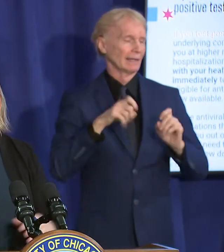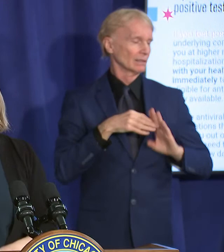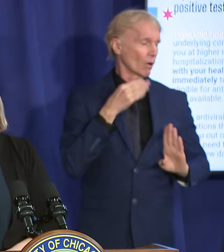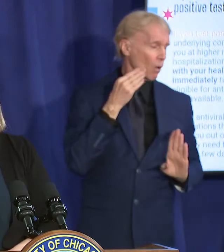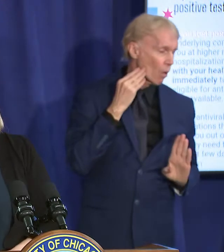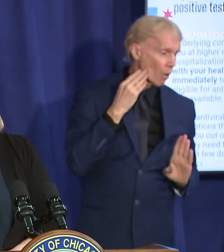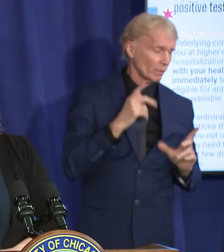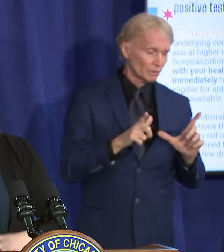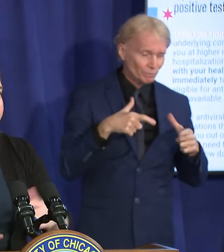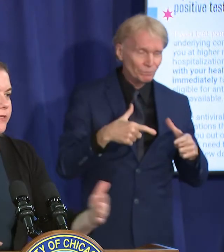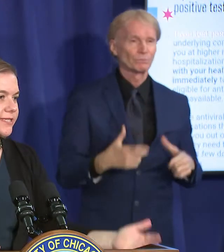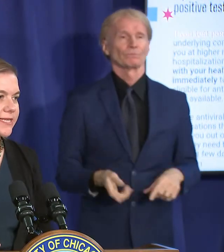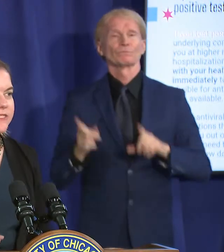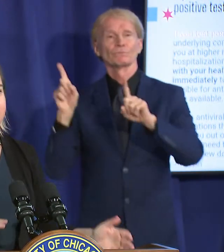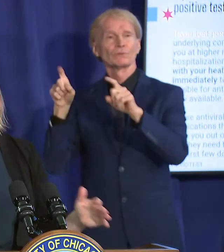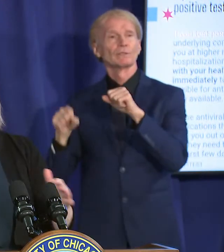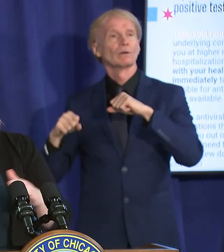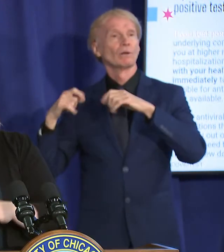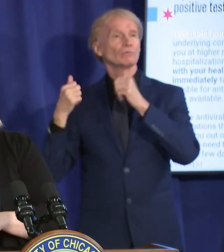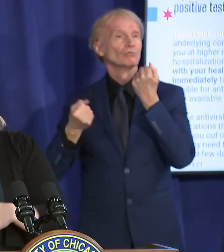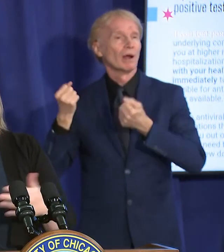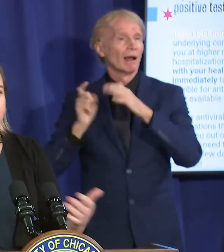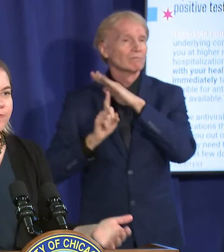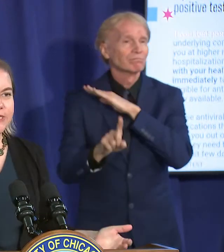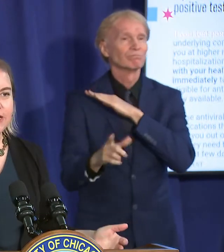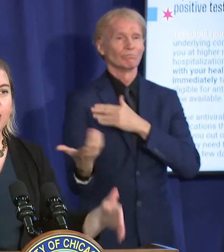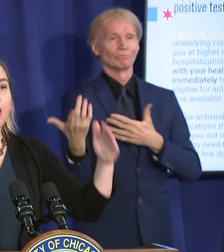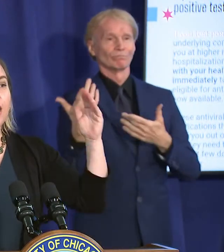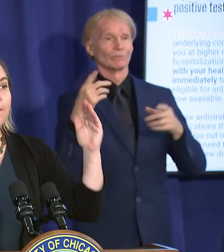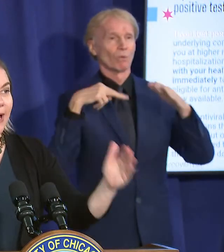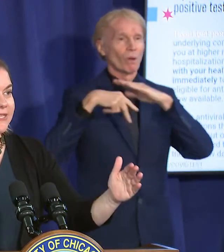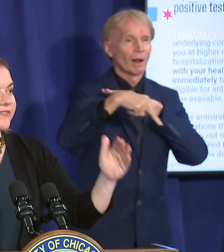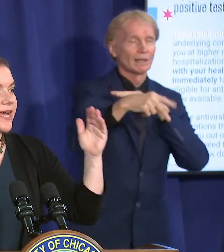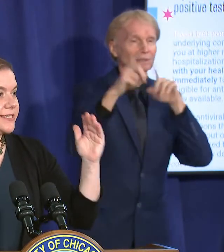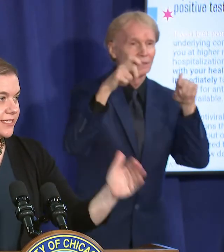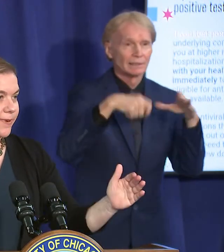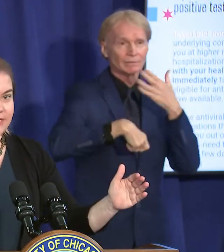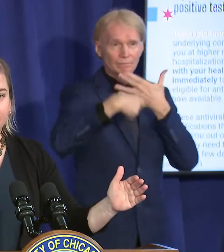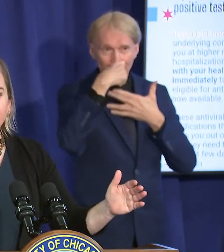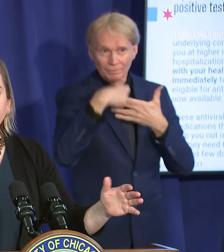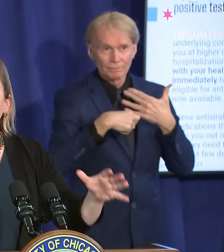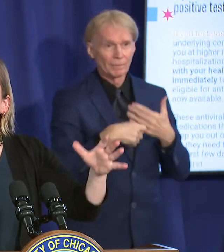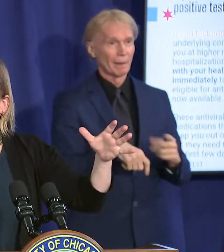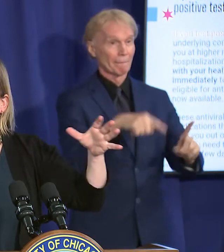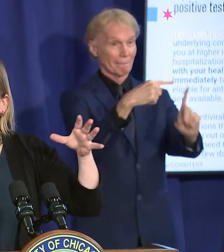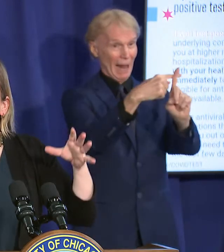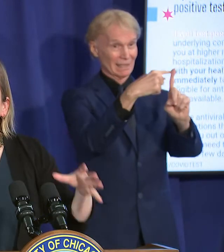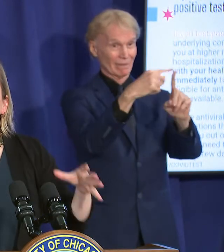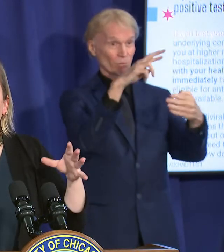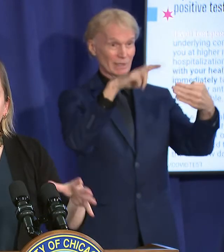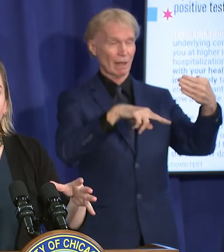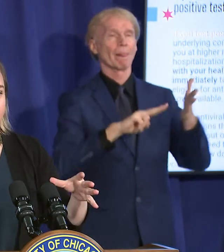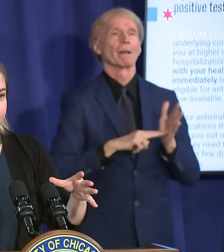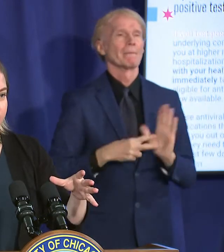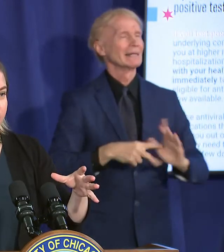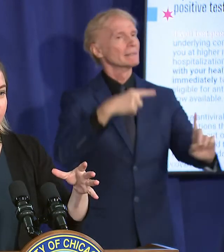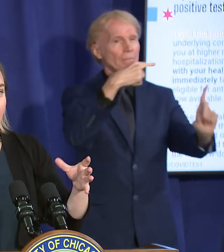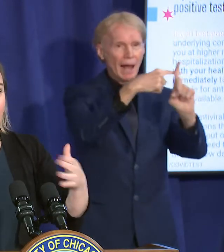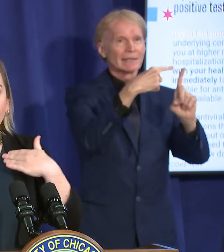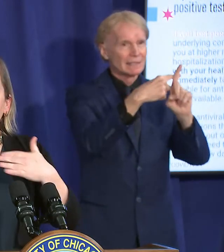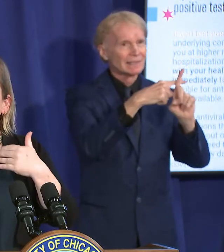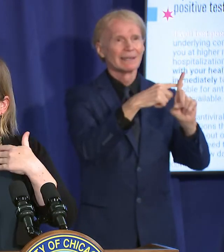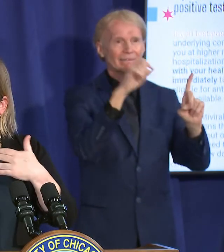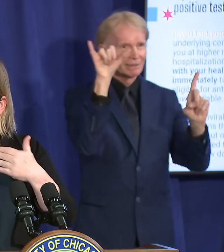test in a pop-up, a test in a hospital, a test in a doctor's, an antigen, a PCR, a positive test is a positive test. We're seeing a lot of